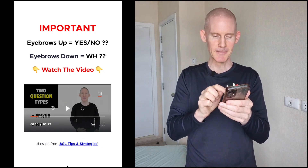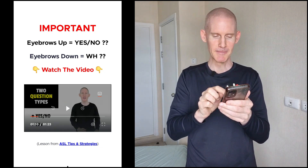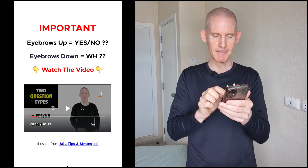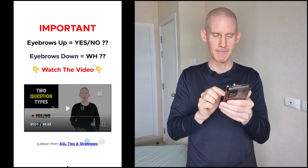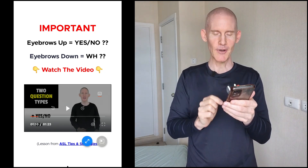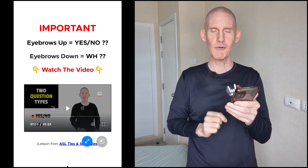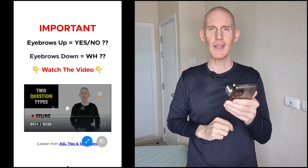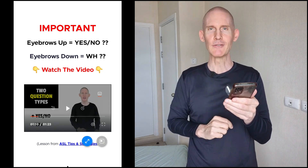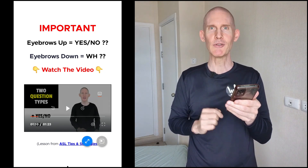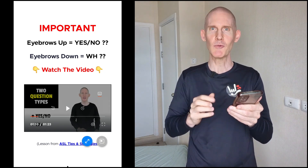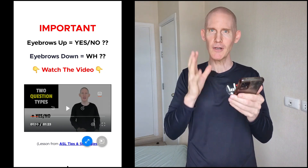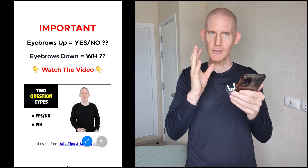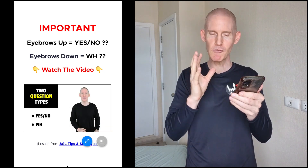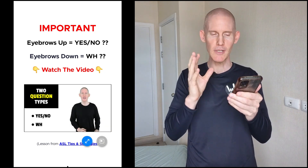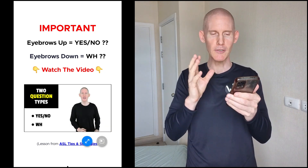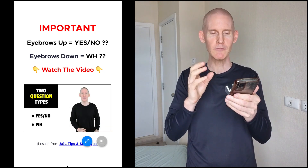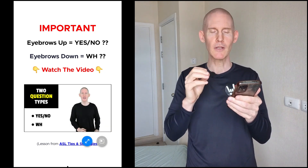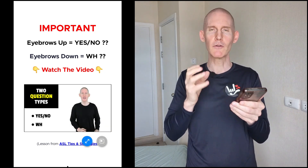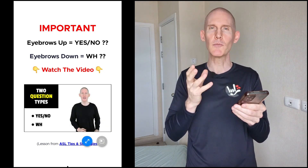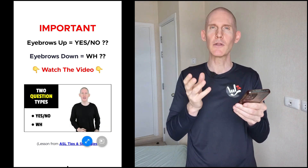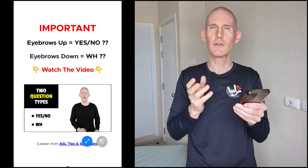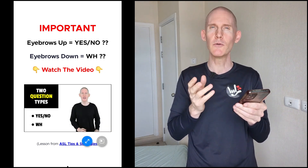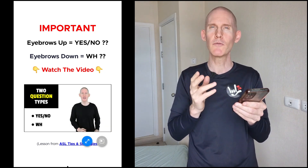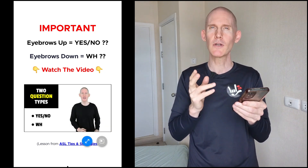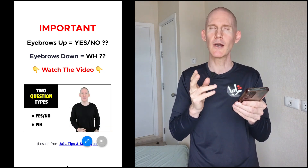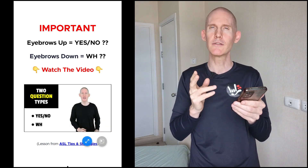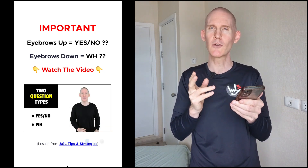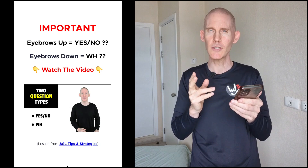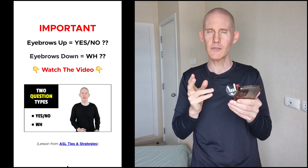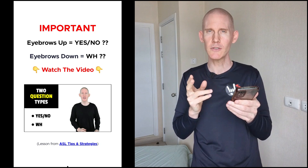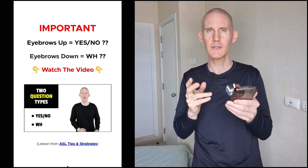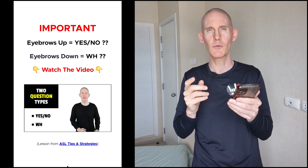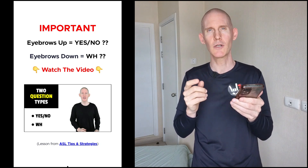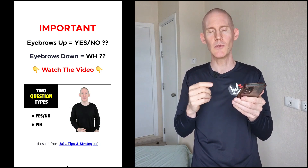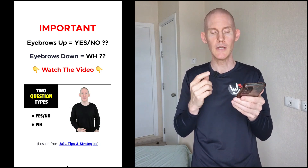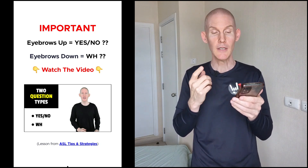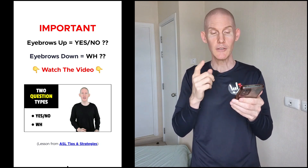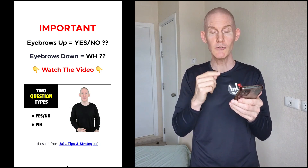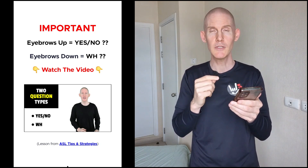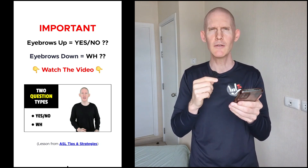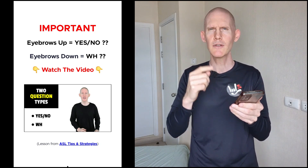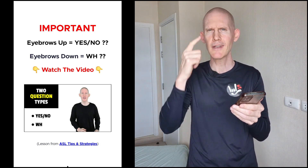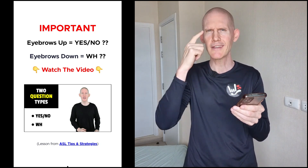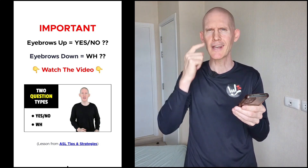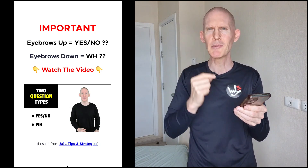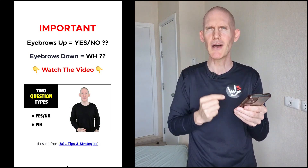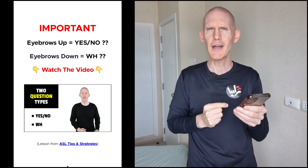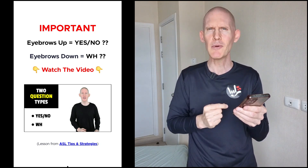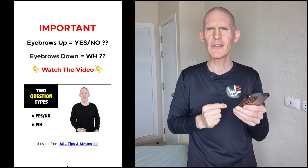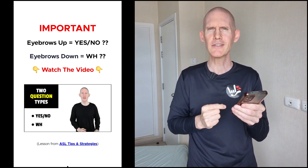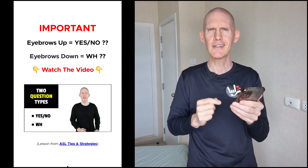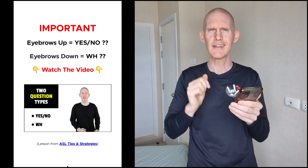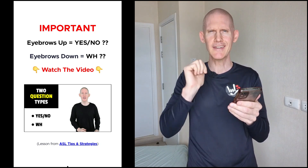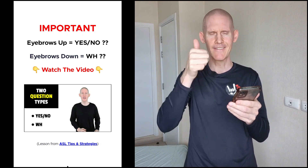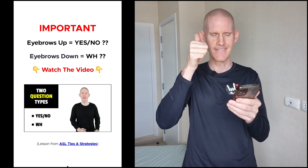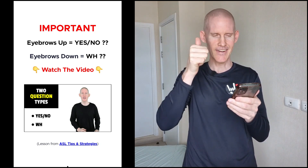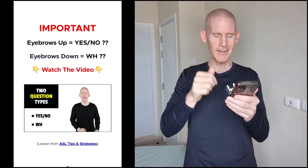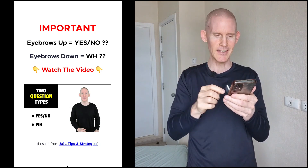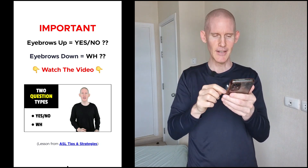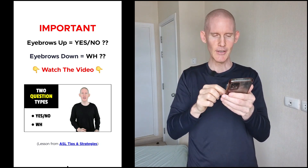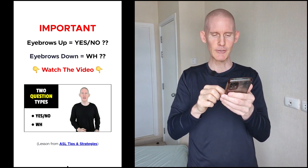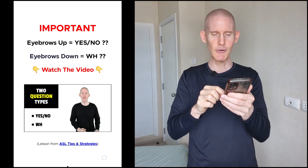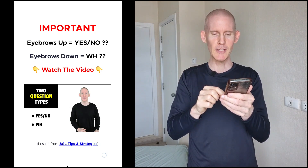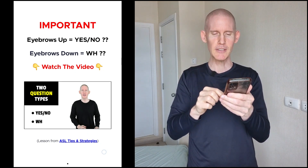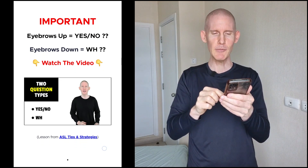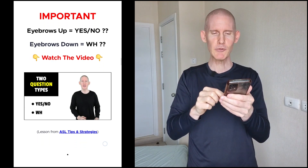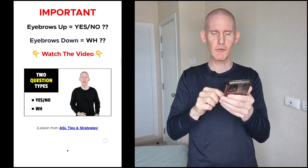are... Okay, so you can watch the video and learn about the two different kinds of questions that we're going to be using and talking about eyebrows. All